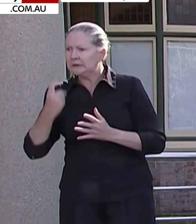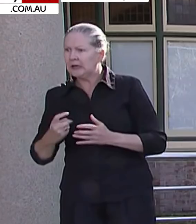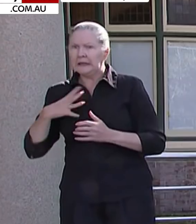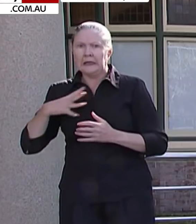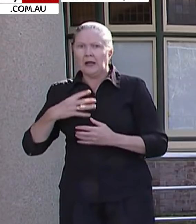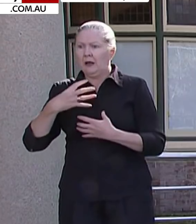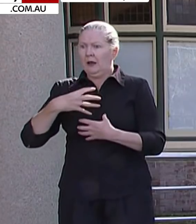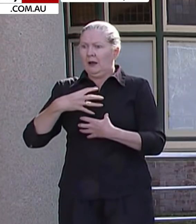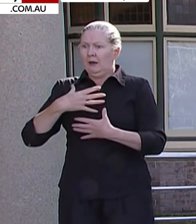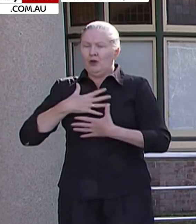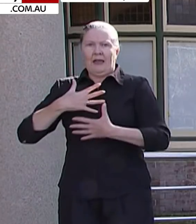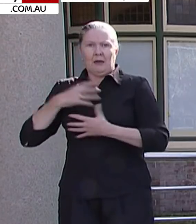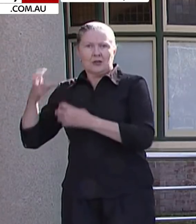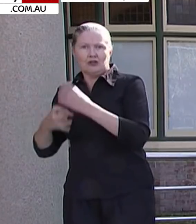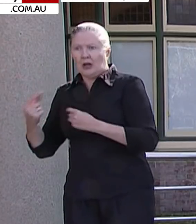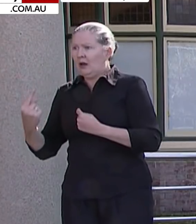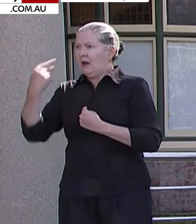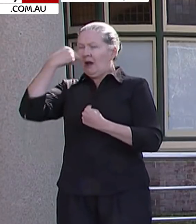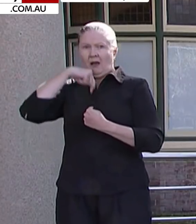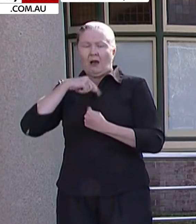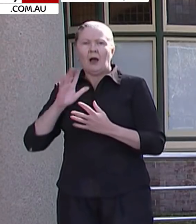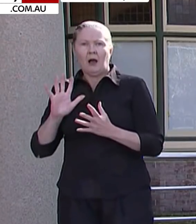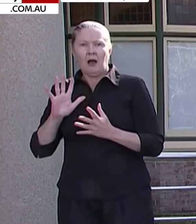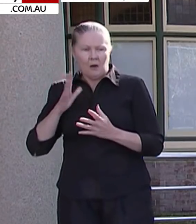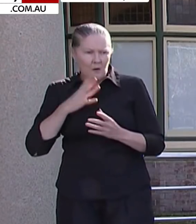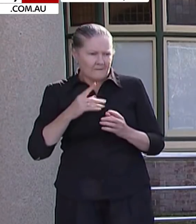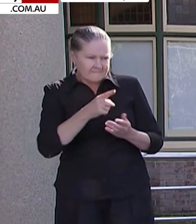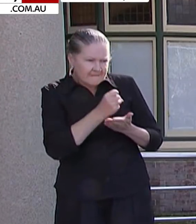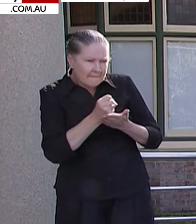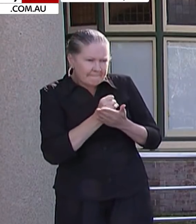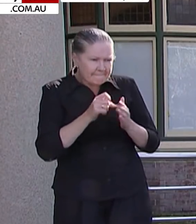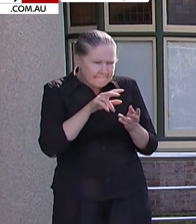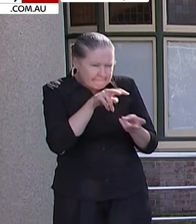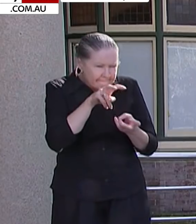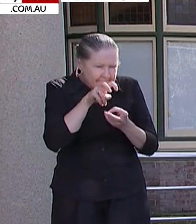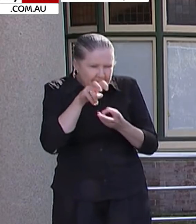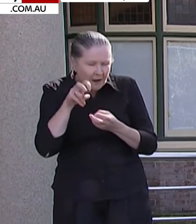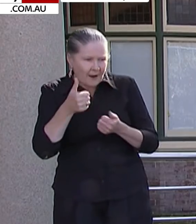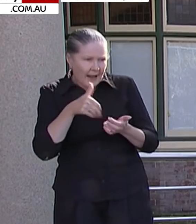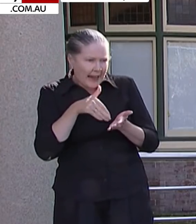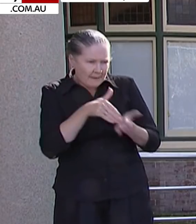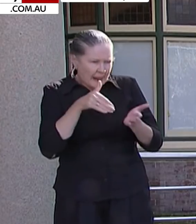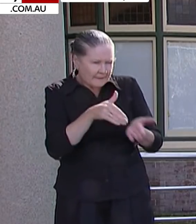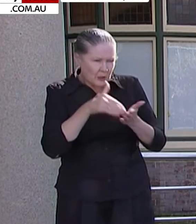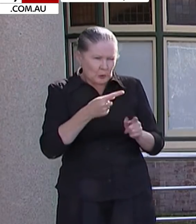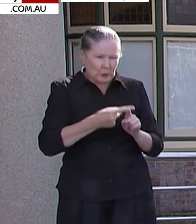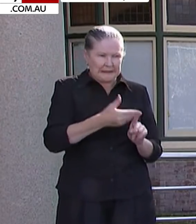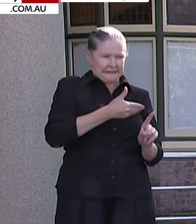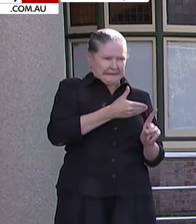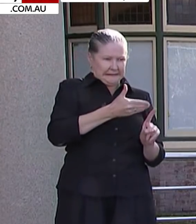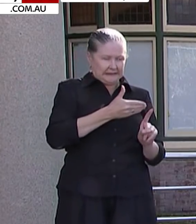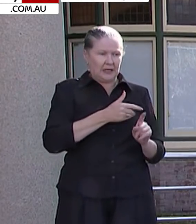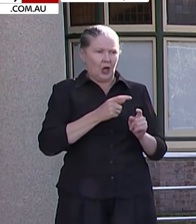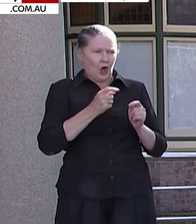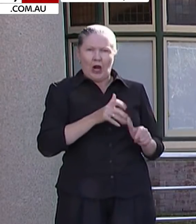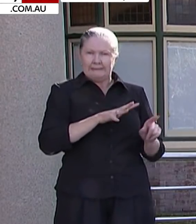about using the highest quality data to help with the best treatment and the earliest diagnosis